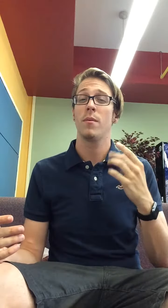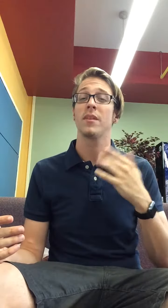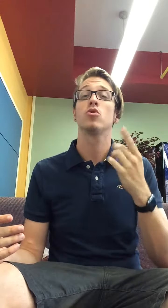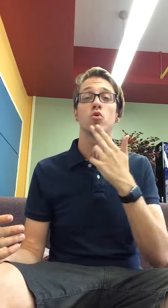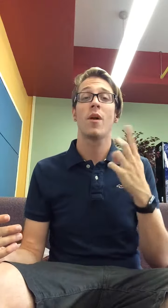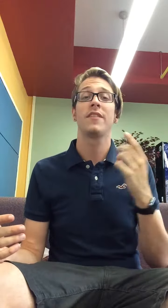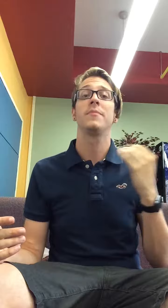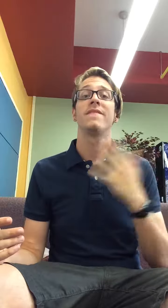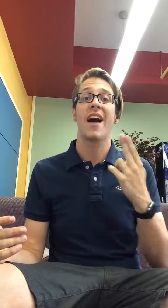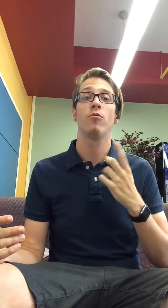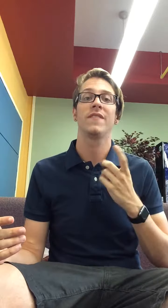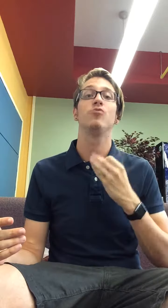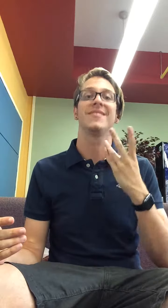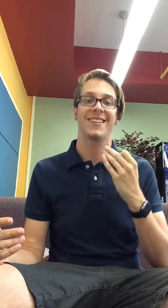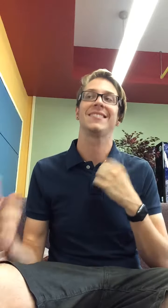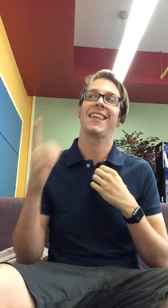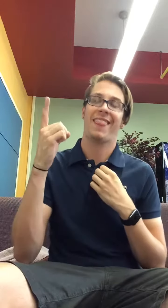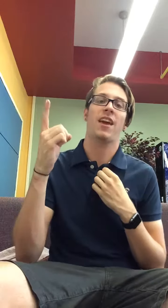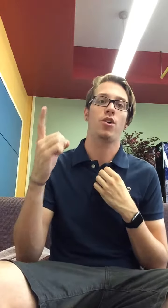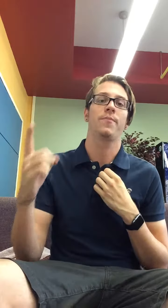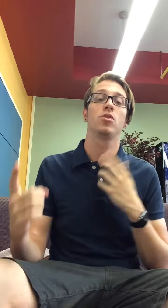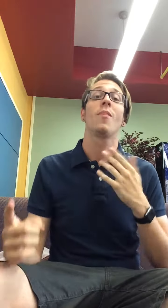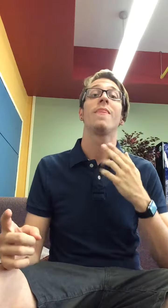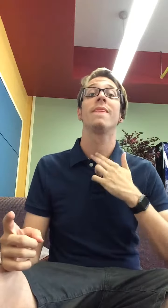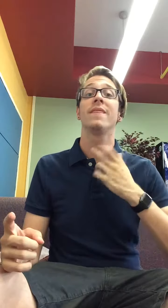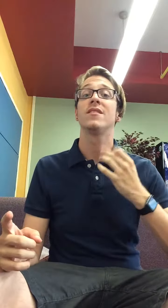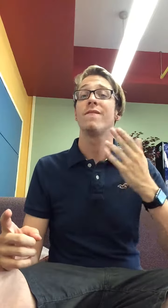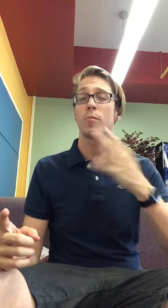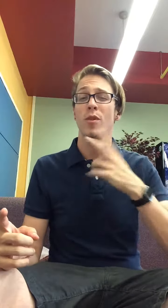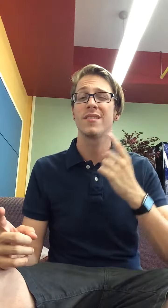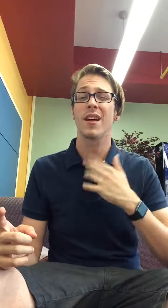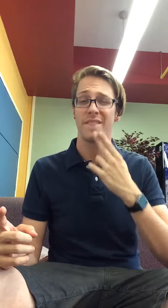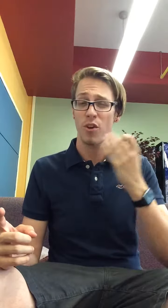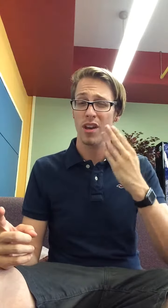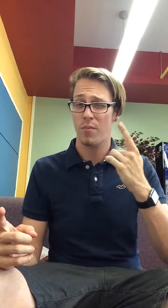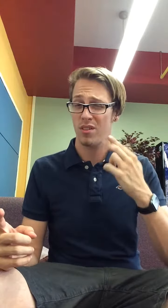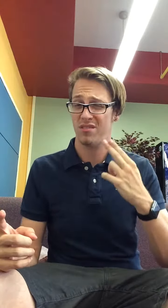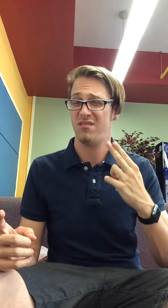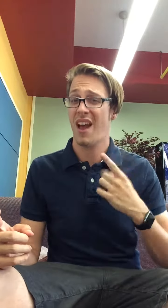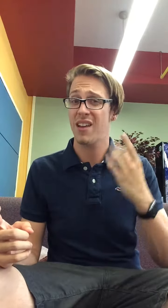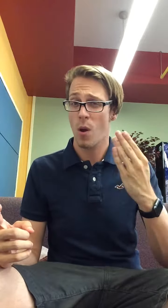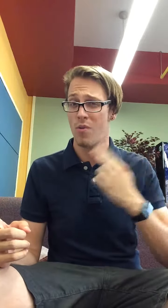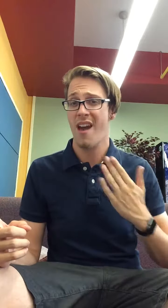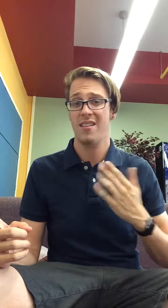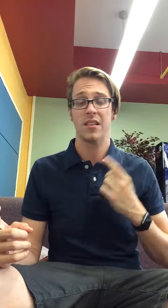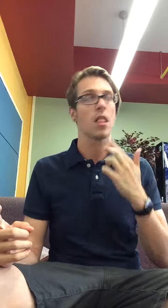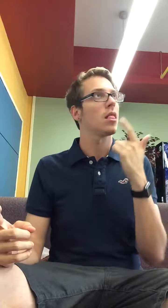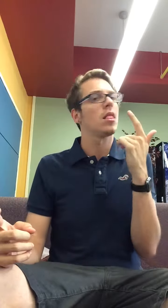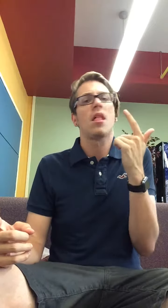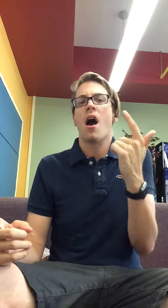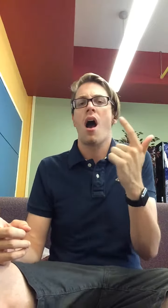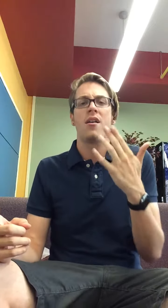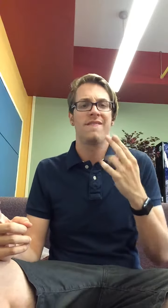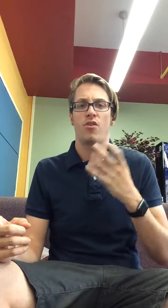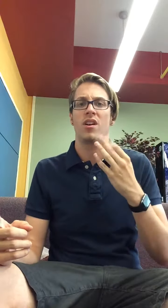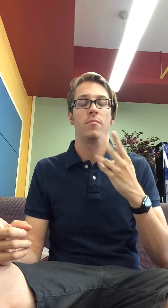there. So this formula has a lot of variables in it, I know that. It has a whole lot of variables in it, but it